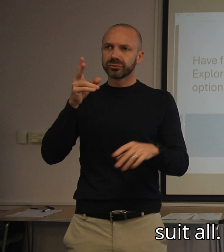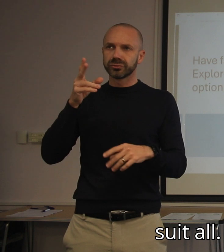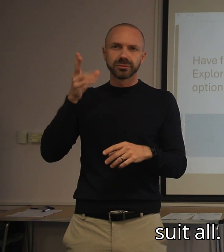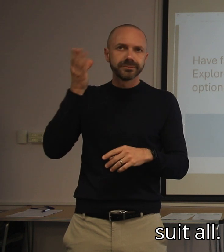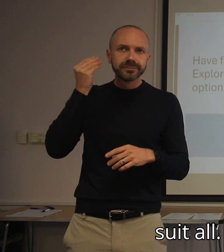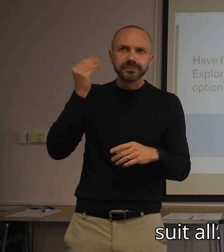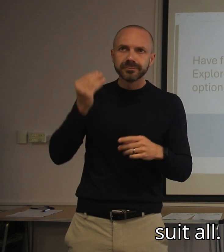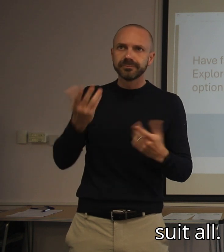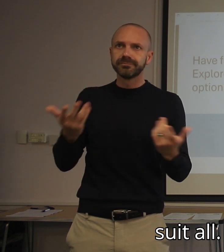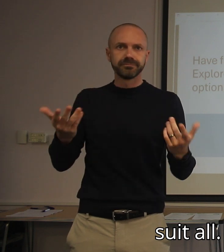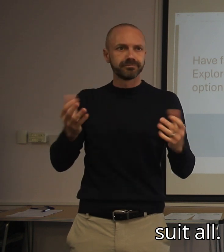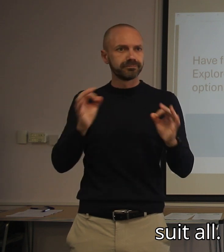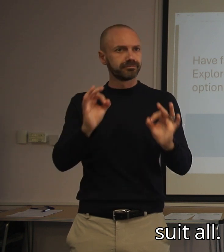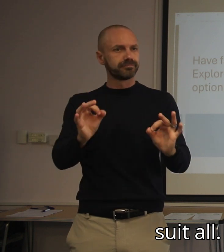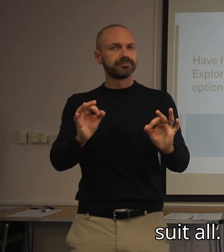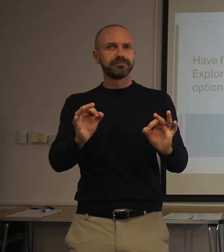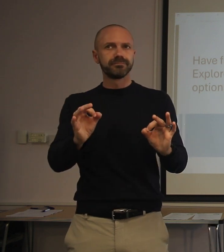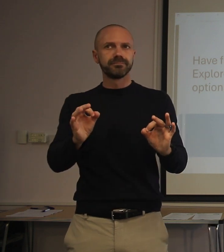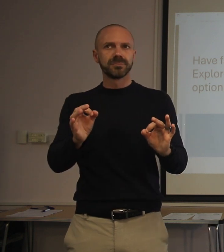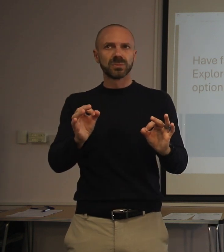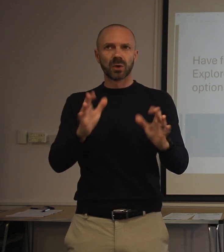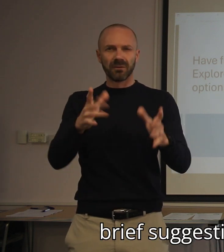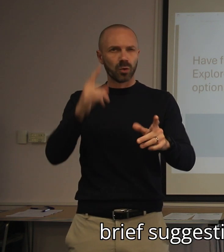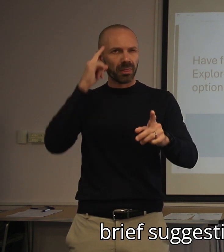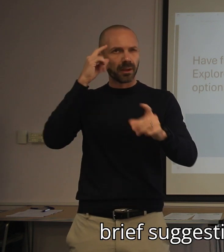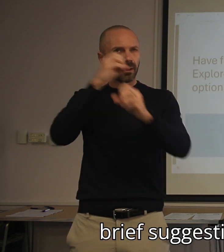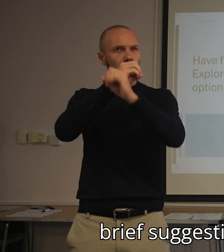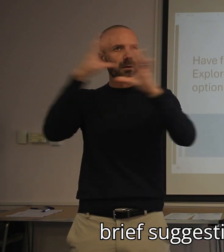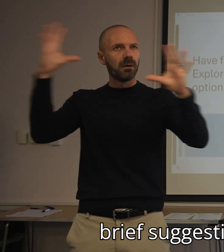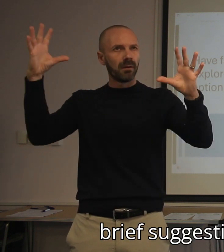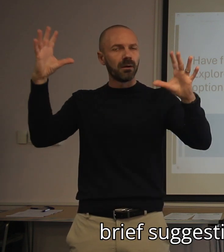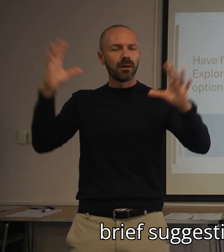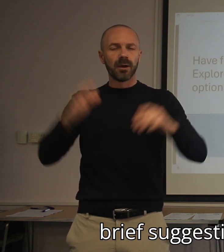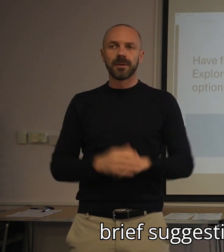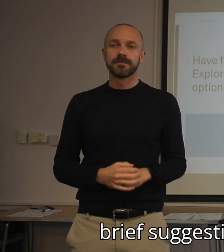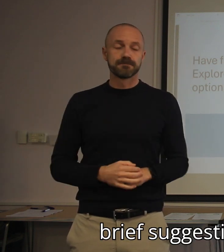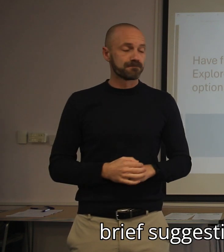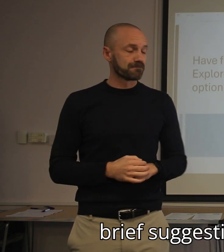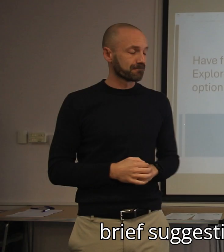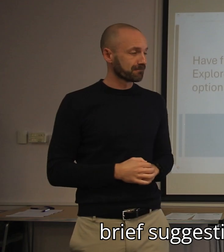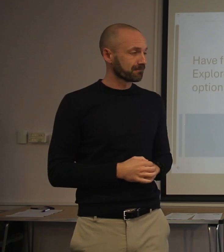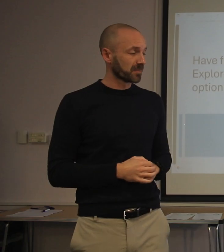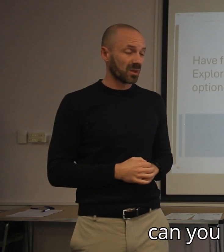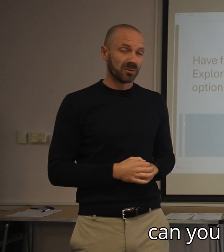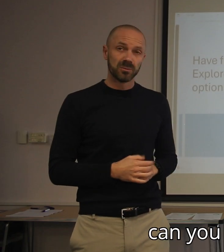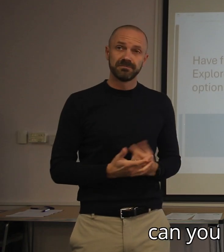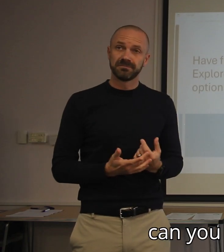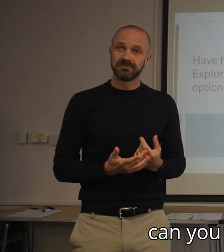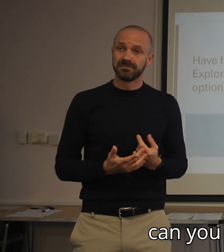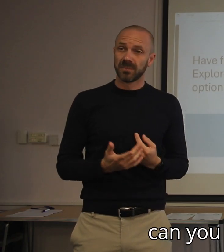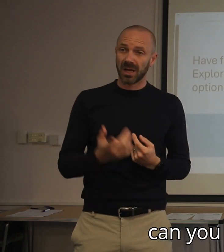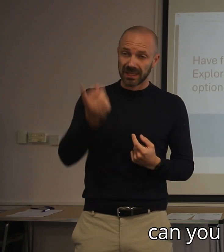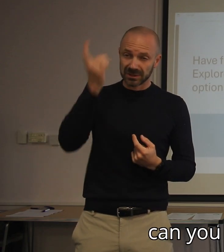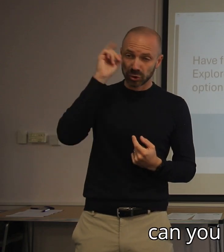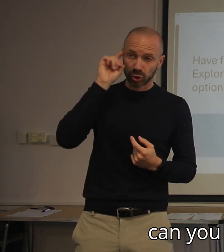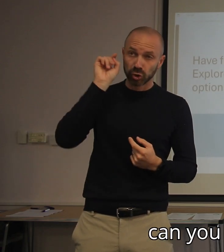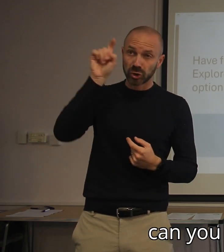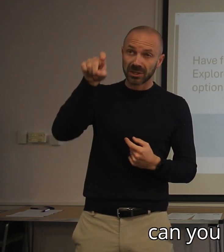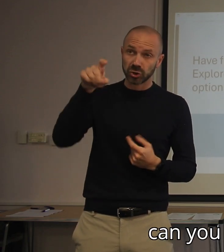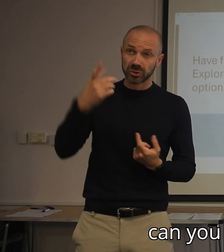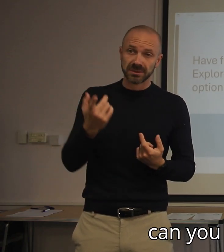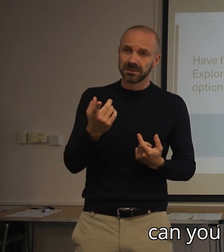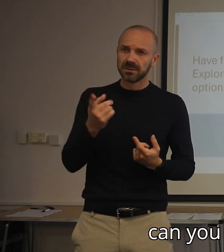to suit all. We've got some other brief suggestions there. What about what can you hear? Bird